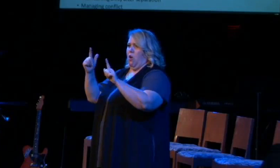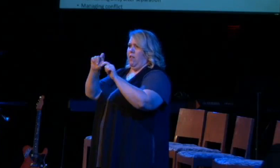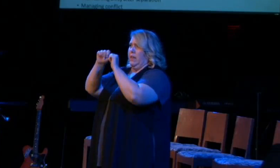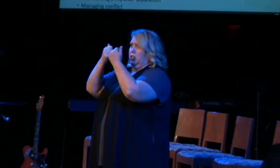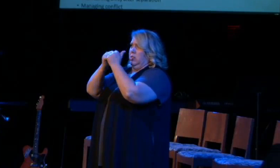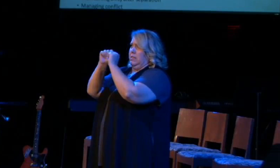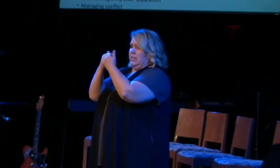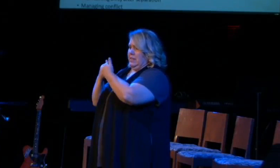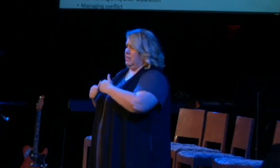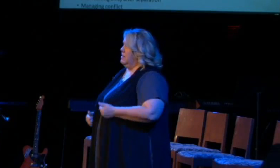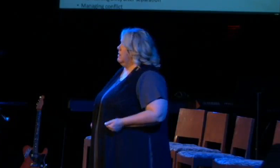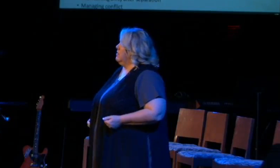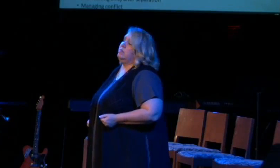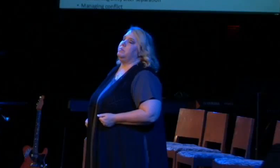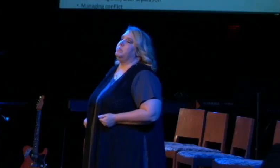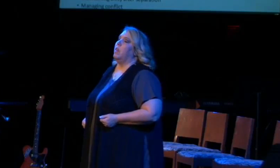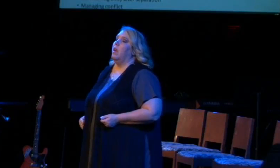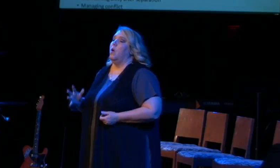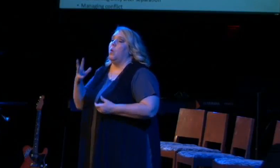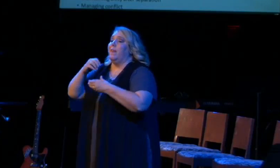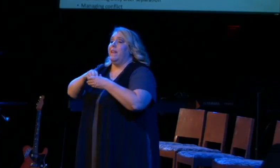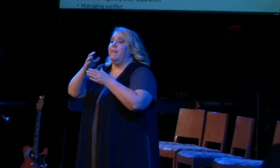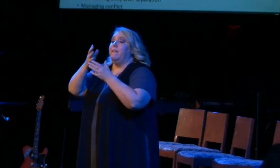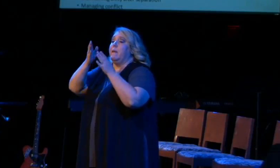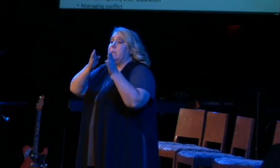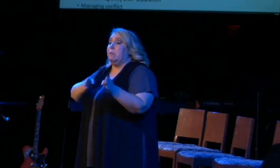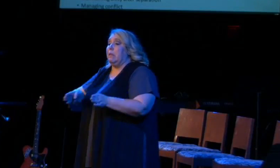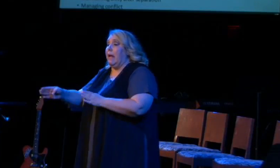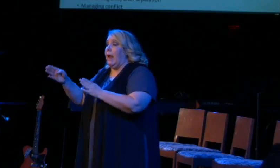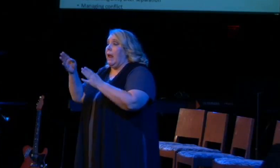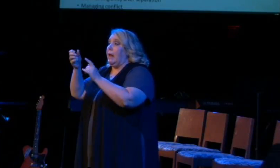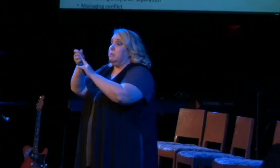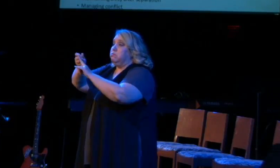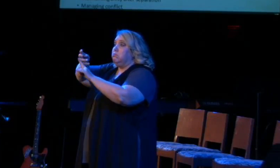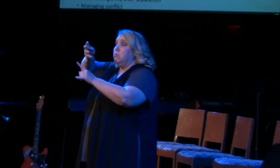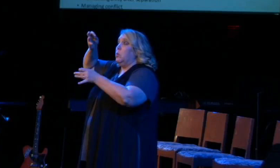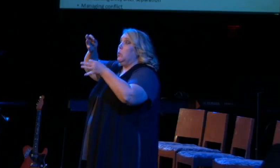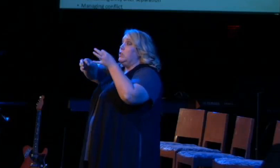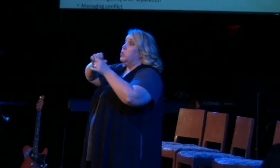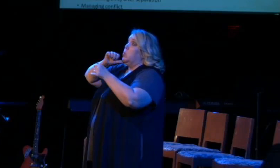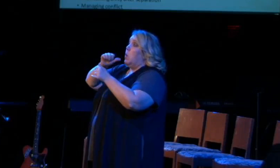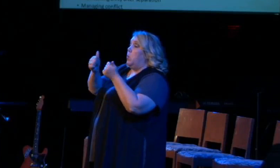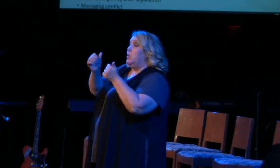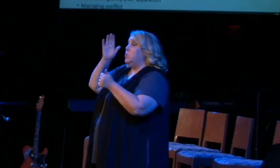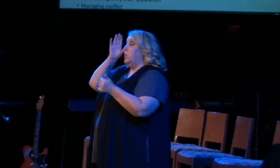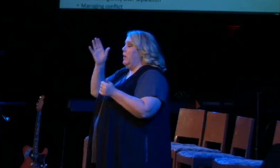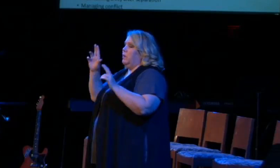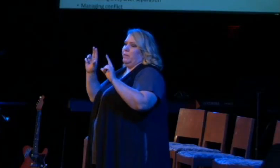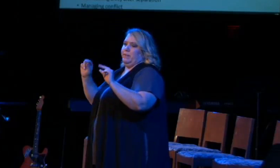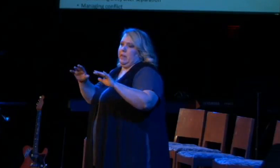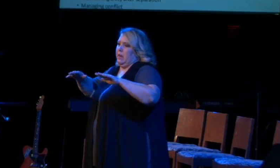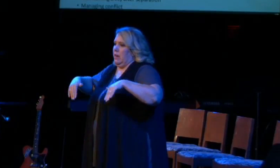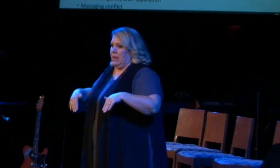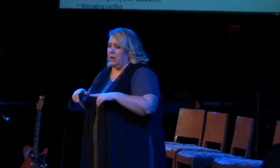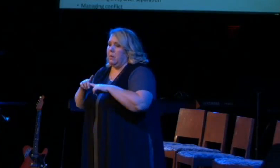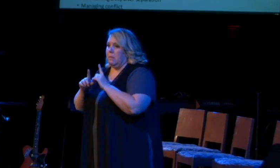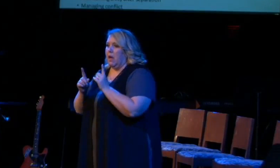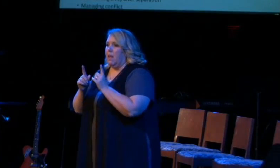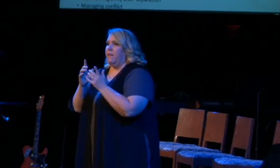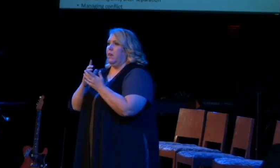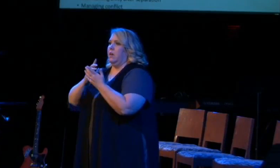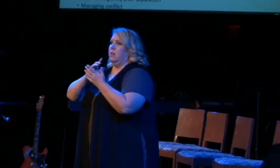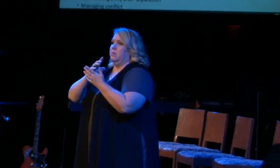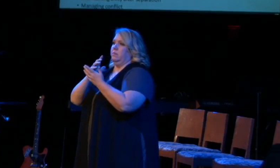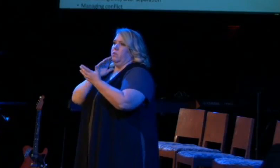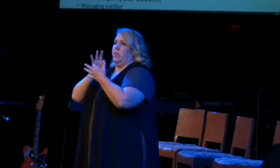So it's not spelled out in the plan which ones won't be. It says which ones will be, and it'll be up to the connectional conferences